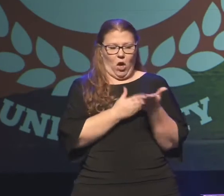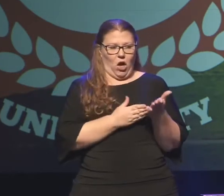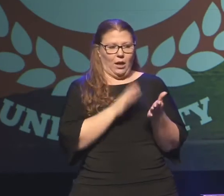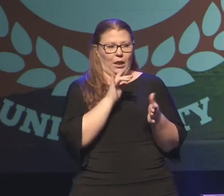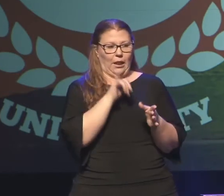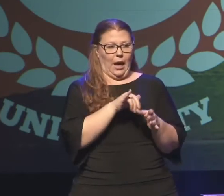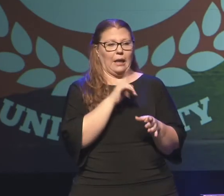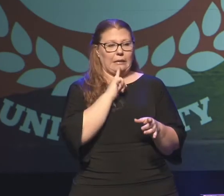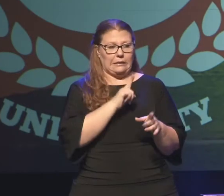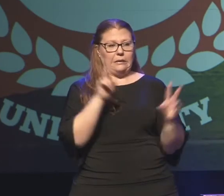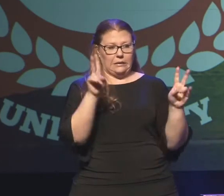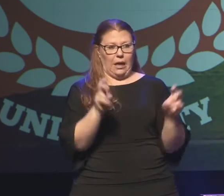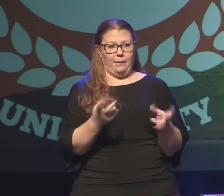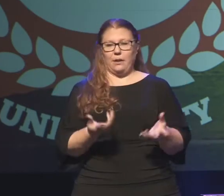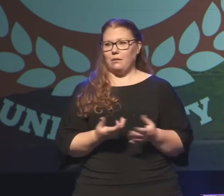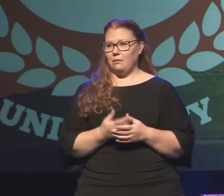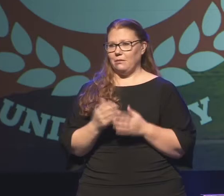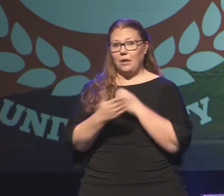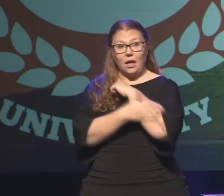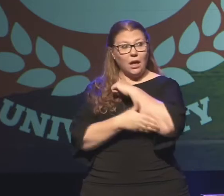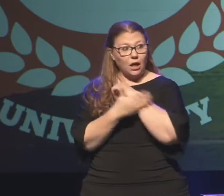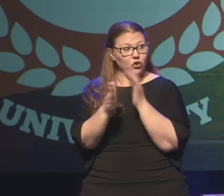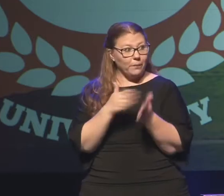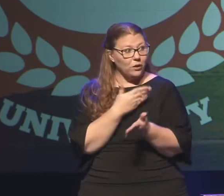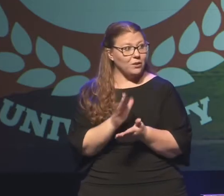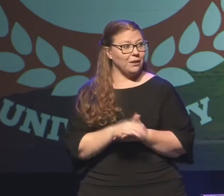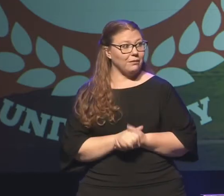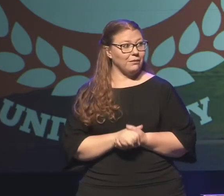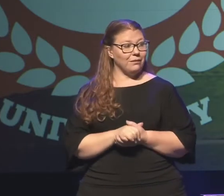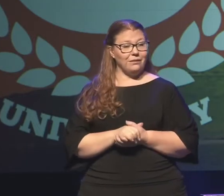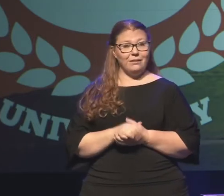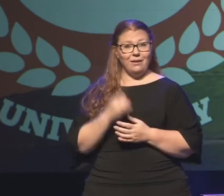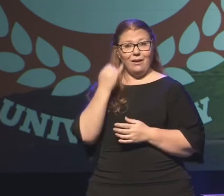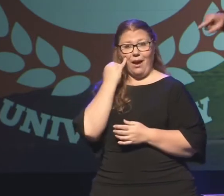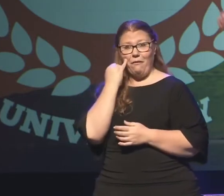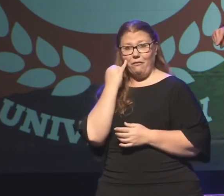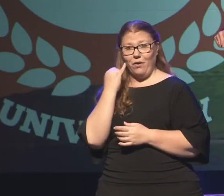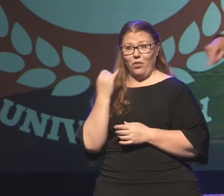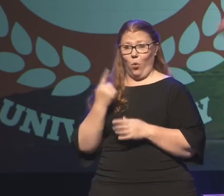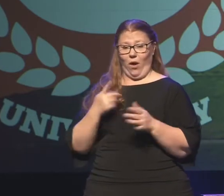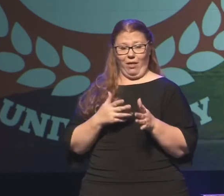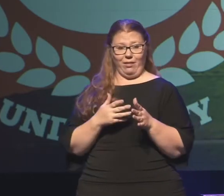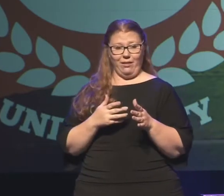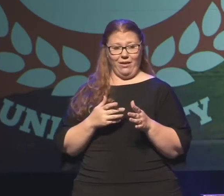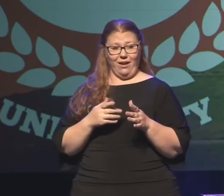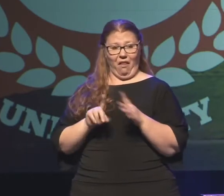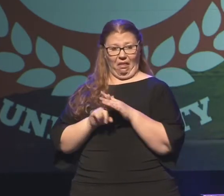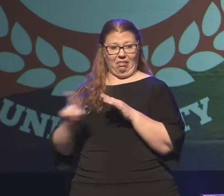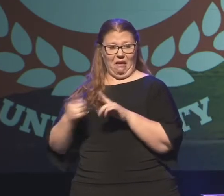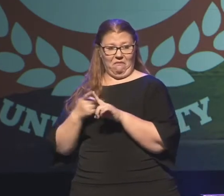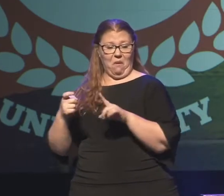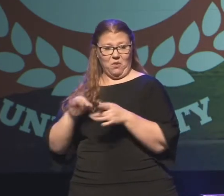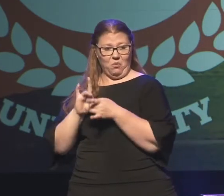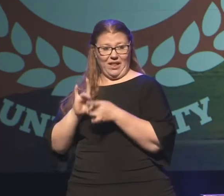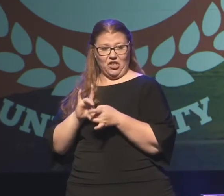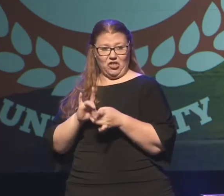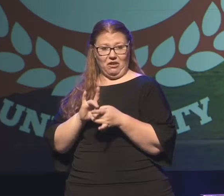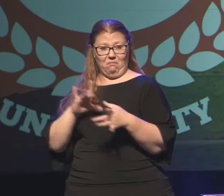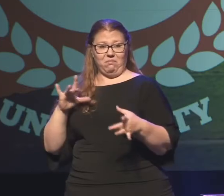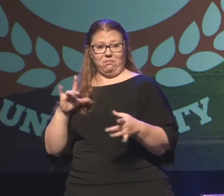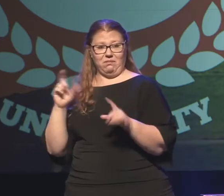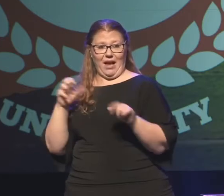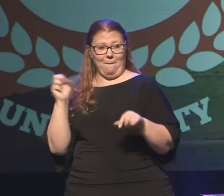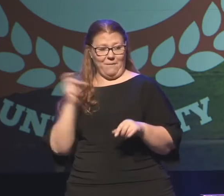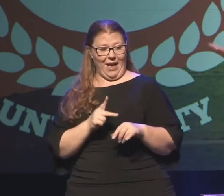topic. Country music. I mean, if the one that left the relationship came back and the bar